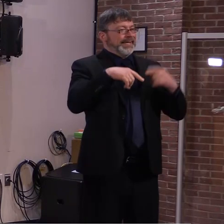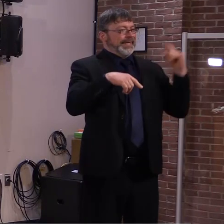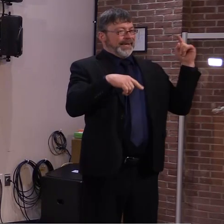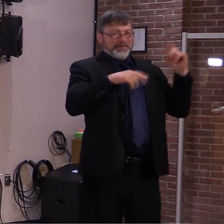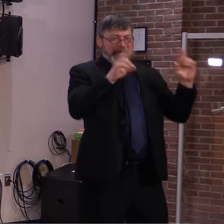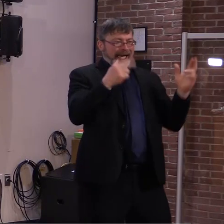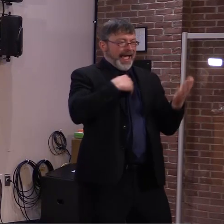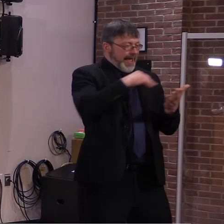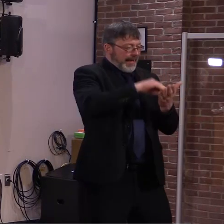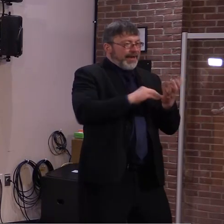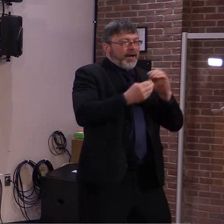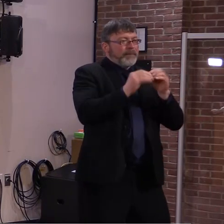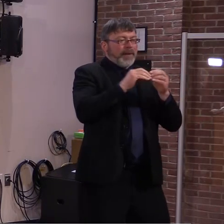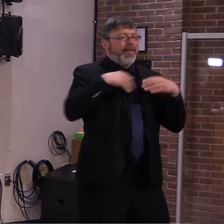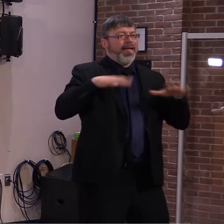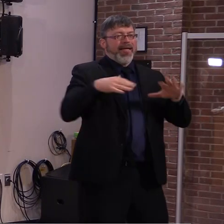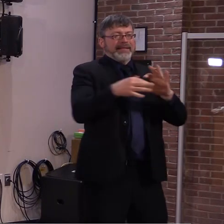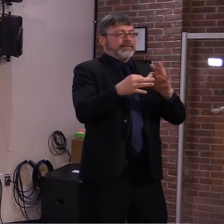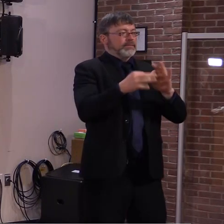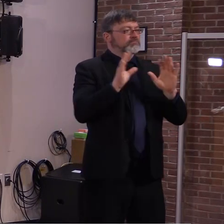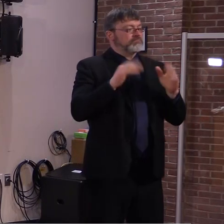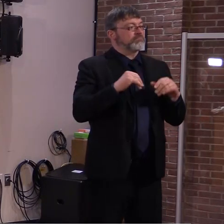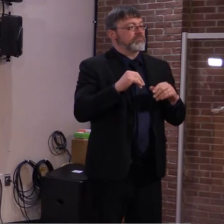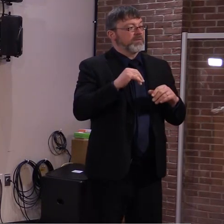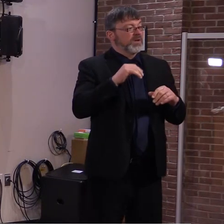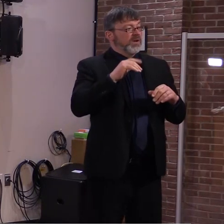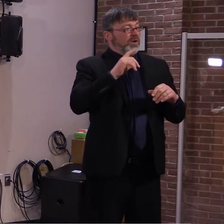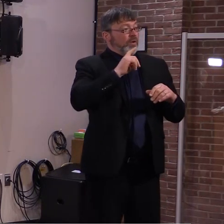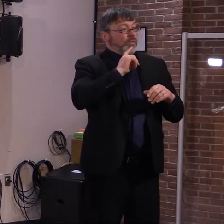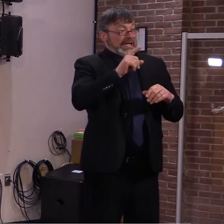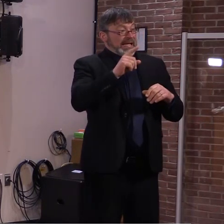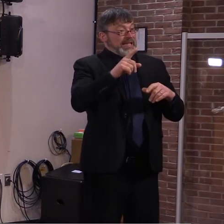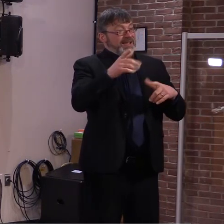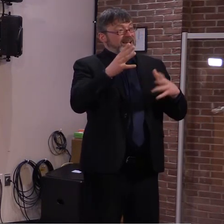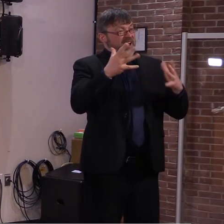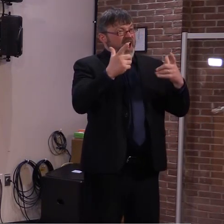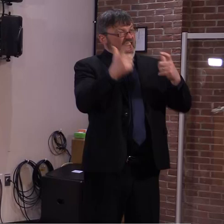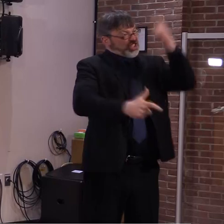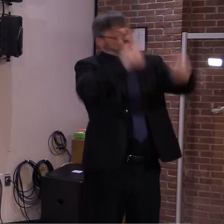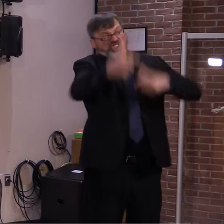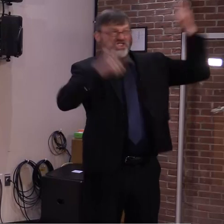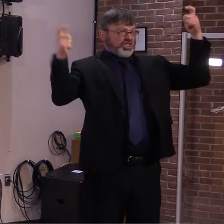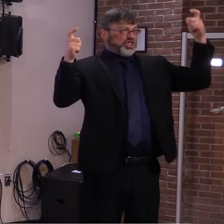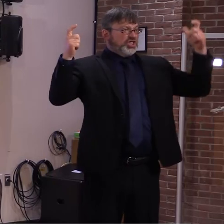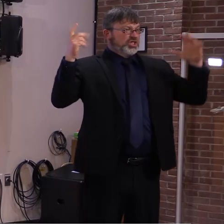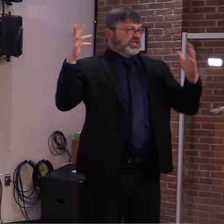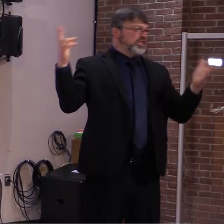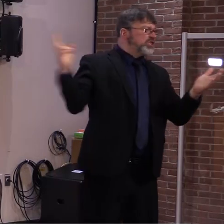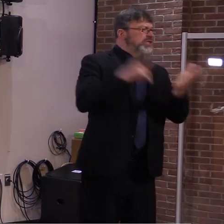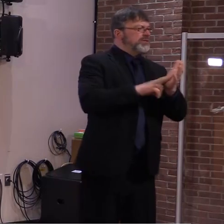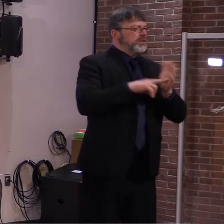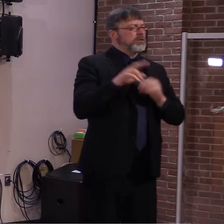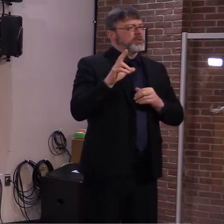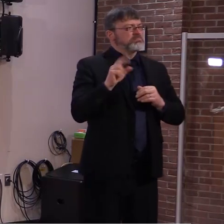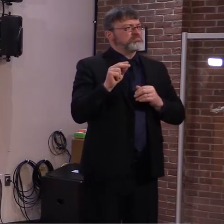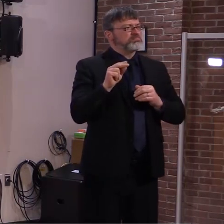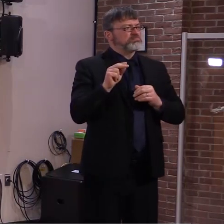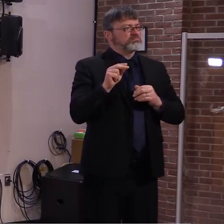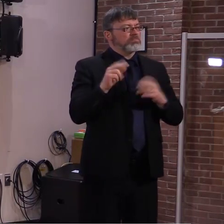is not going to be the largest age band. The largest age band is going to be a 16 plus.